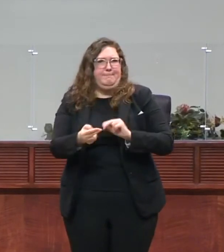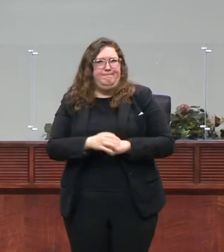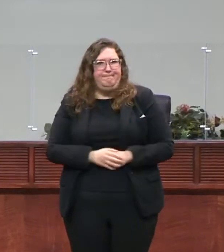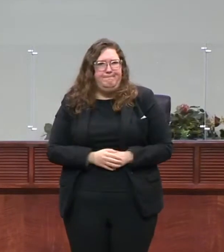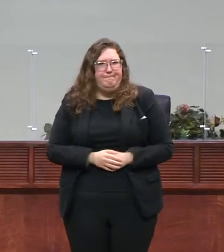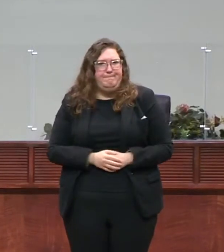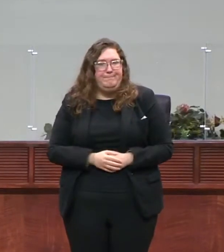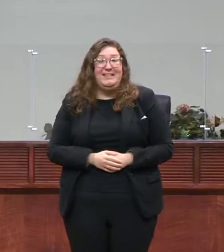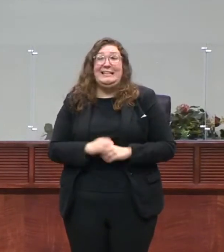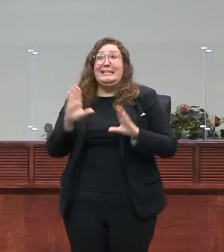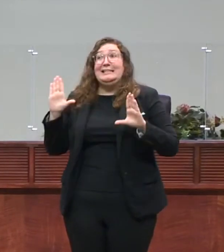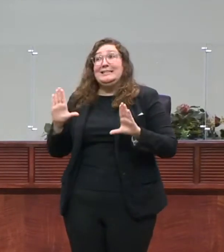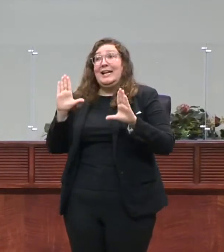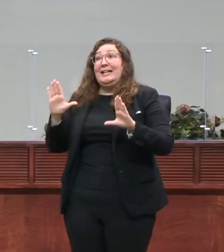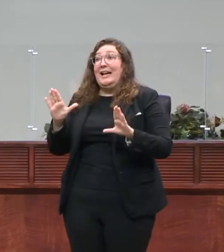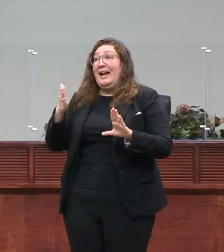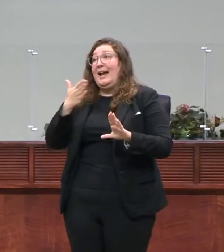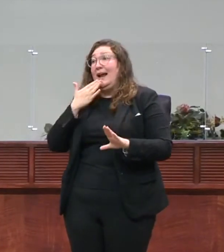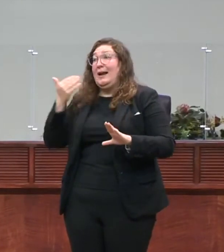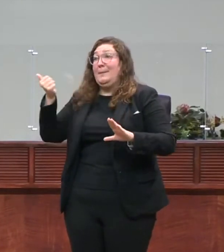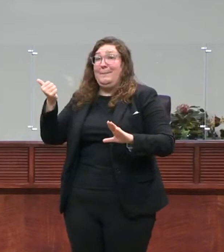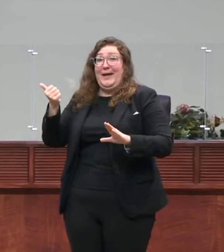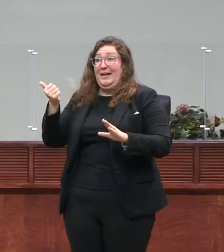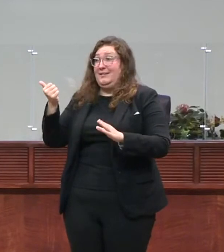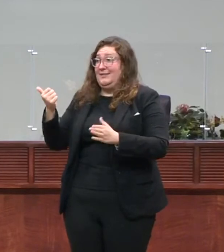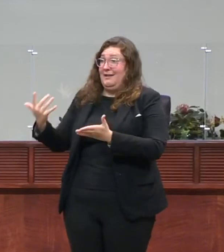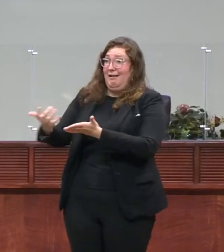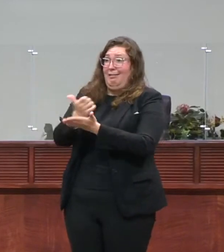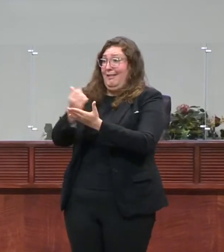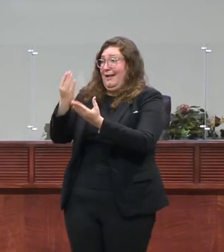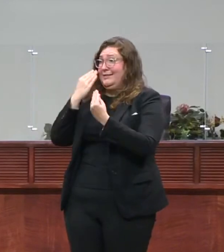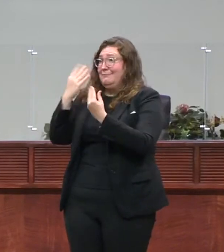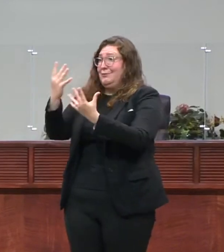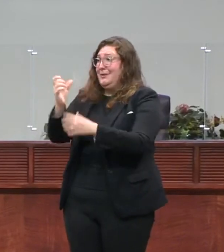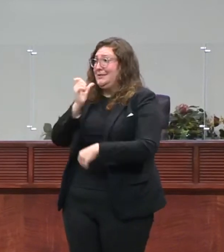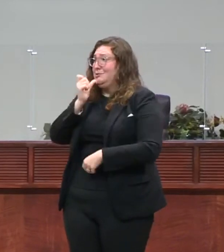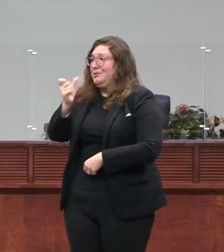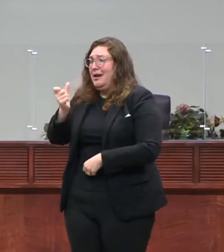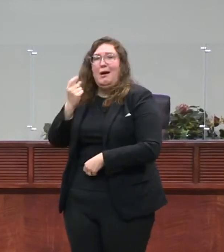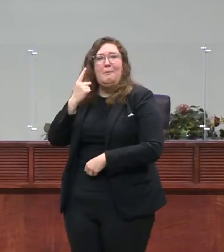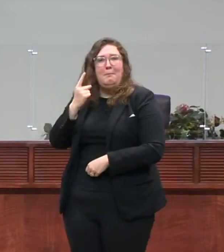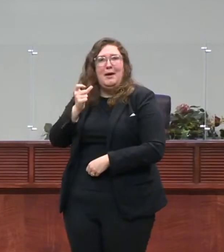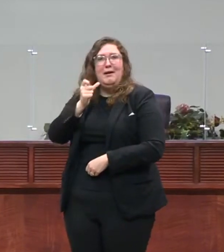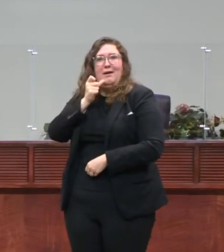are not the best day to measure the pandemic and the test results, we received